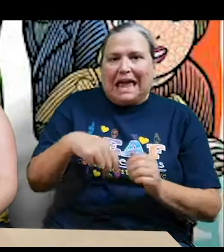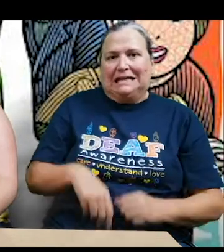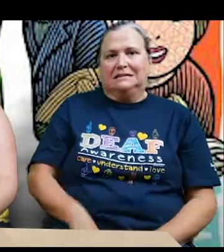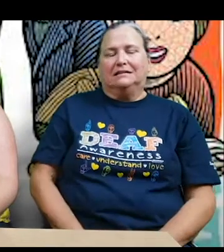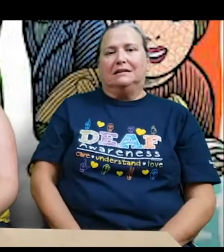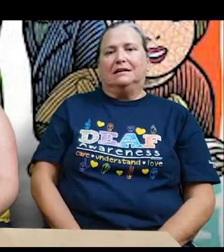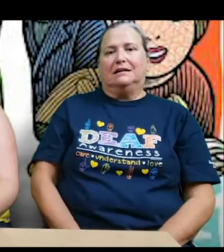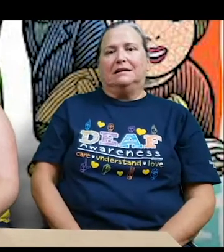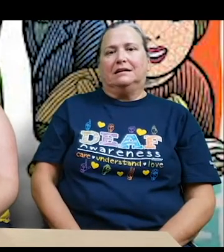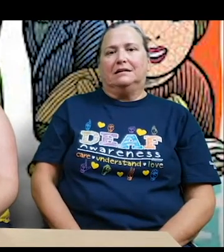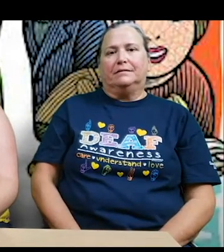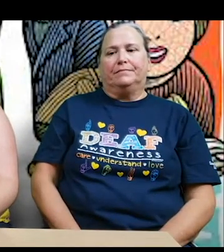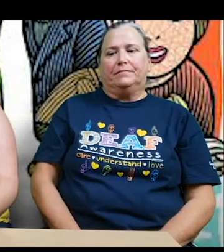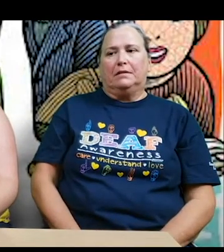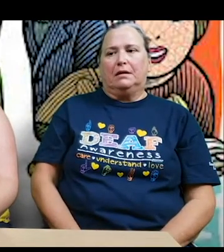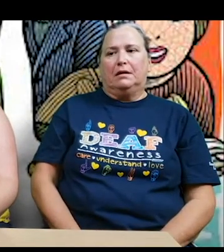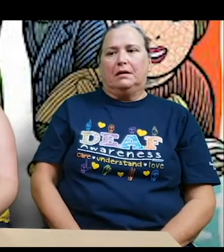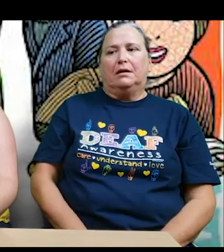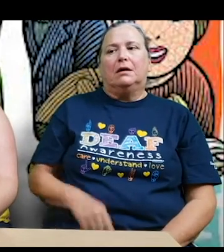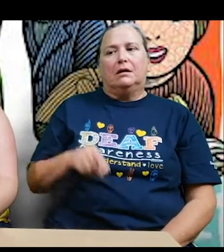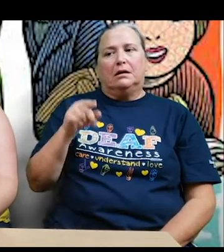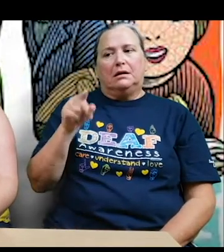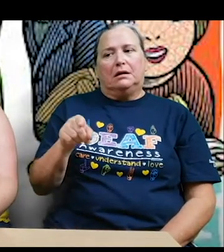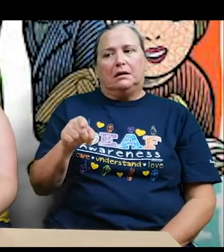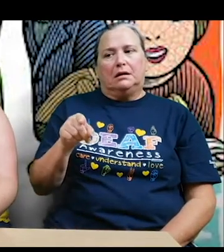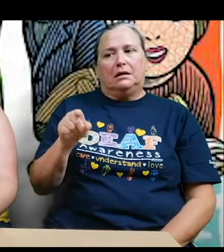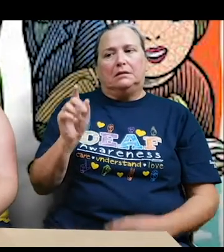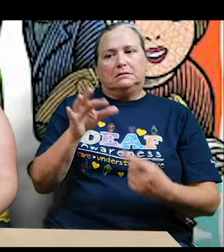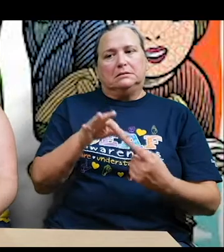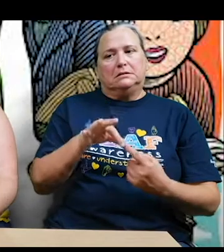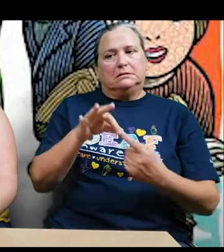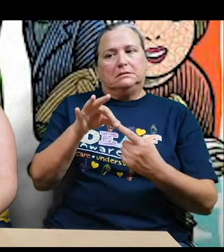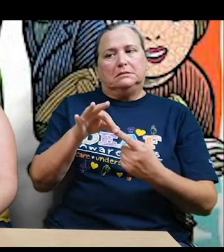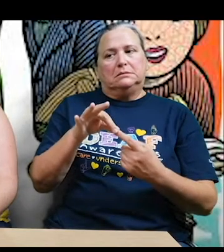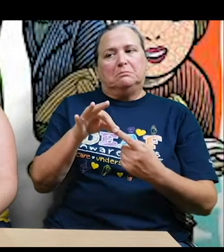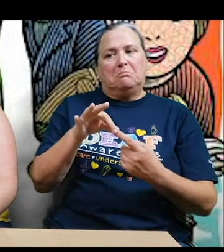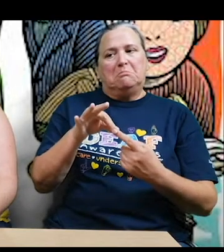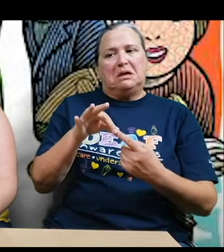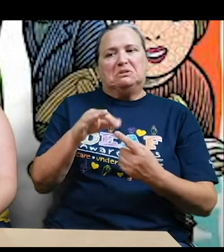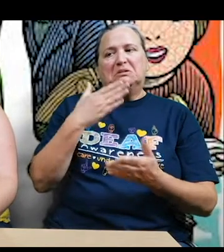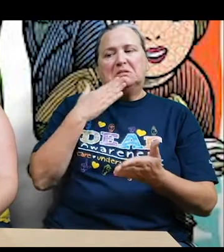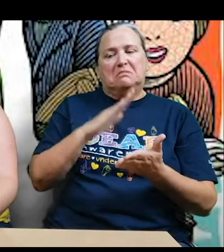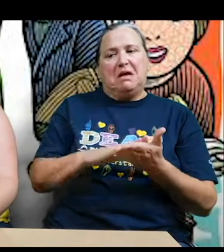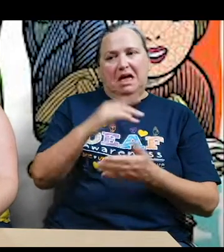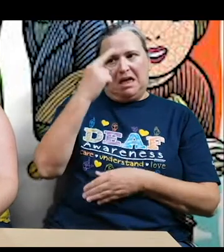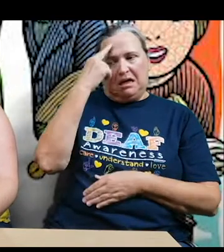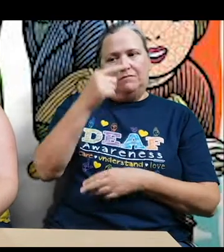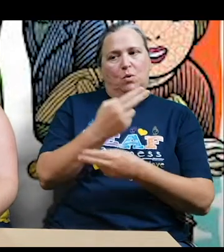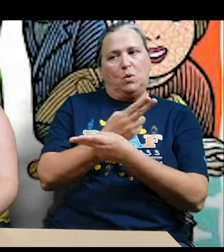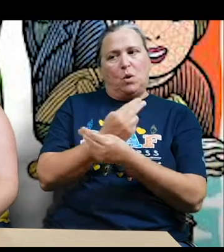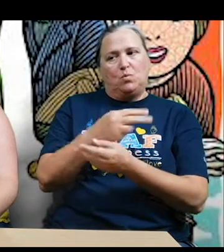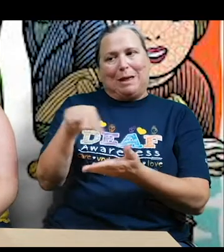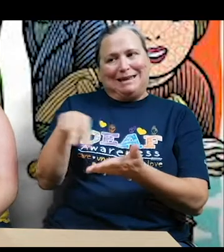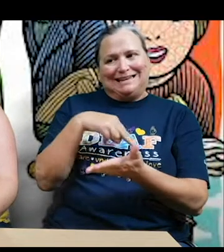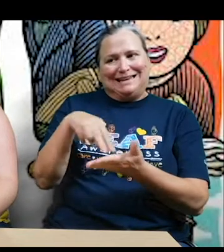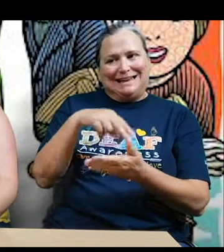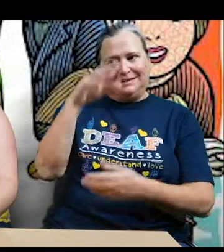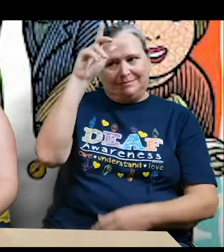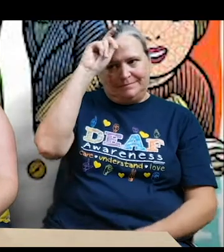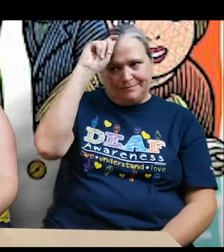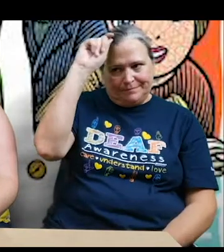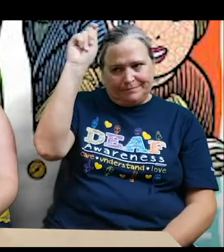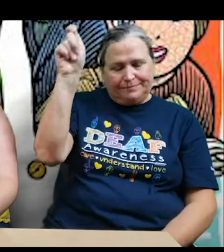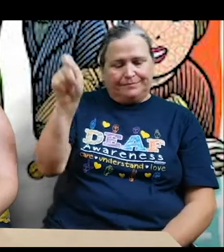said, "It's a particular sin for rabbits to dance." The man took his hat off his